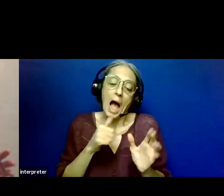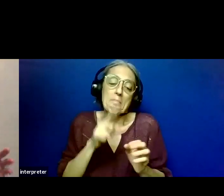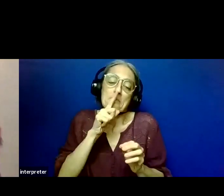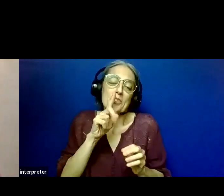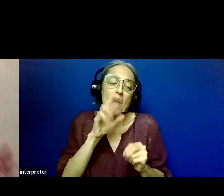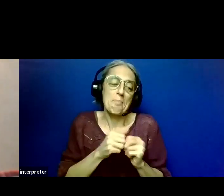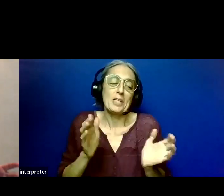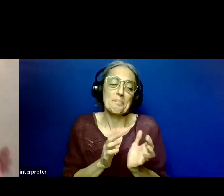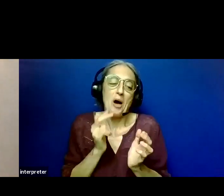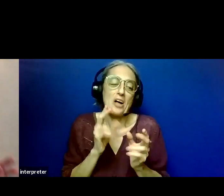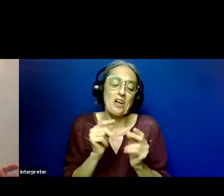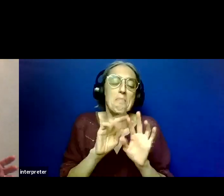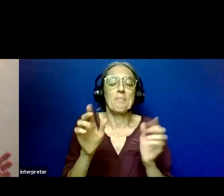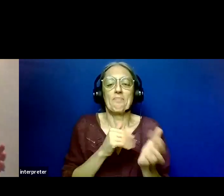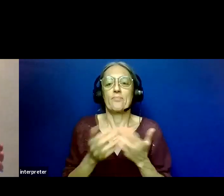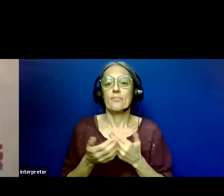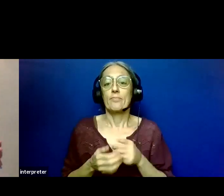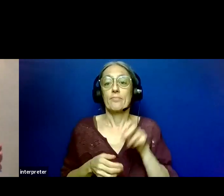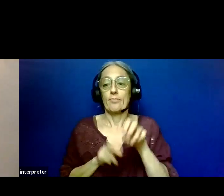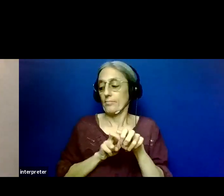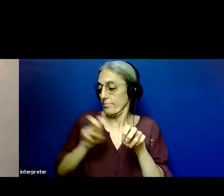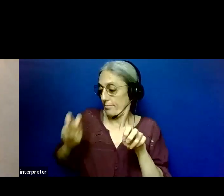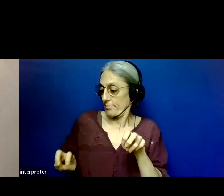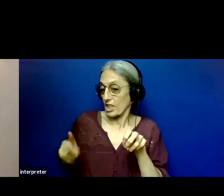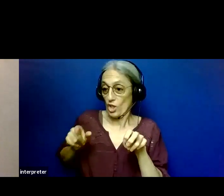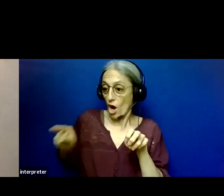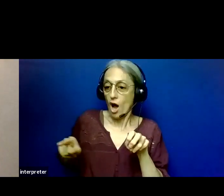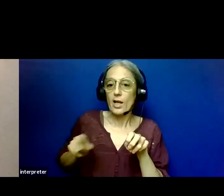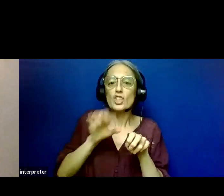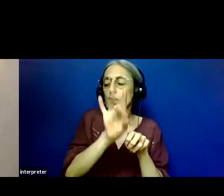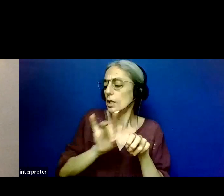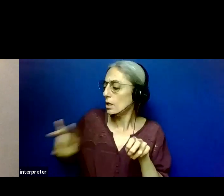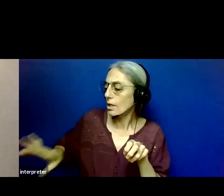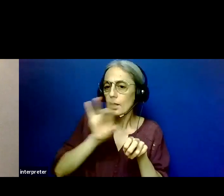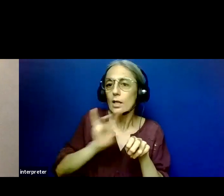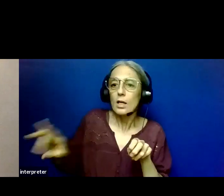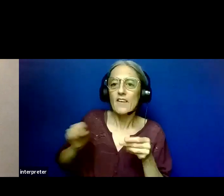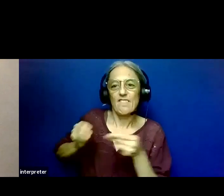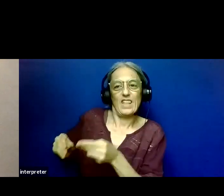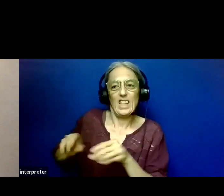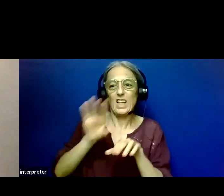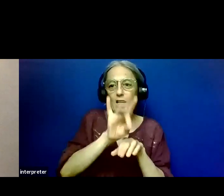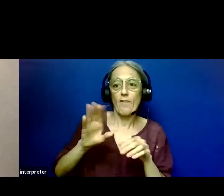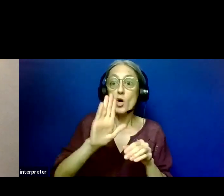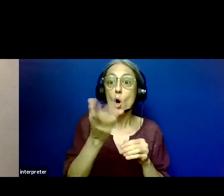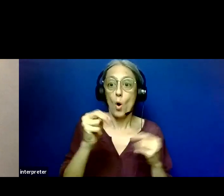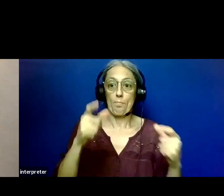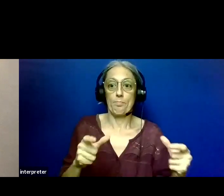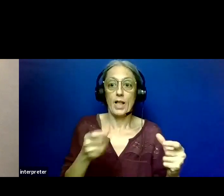the chair next to her at the bar, feeding him off her plate. And I took a little video of